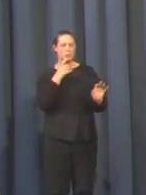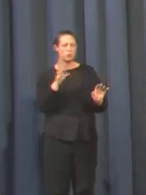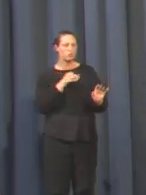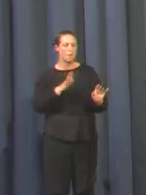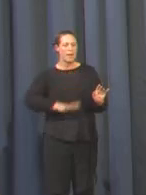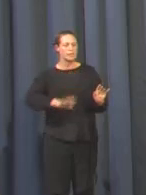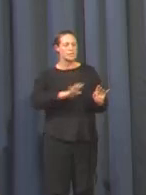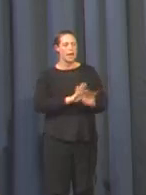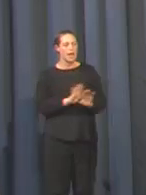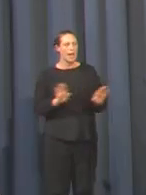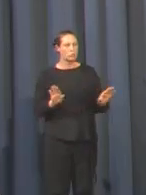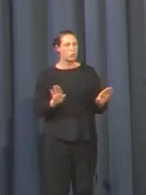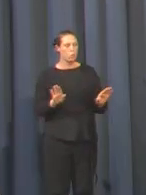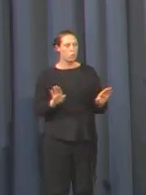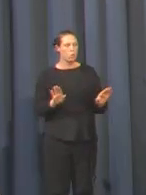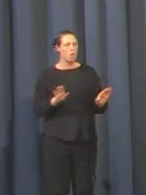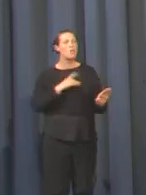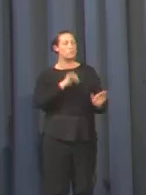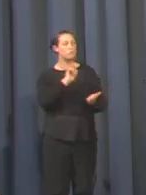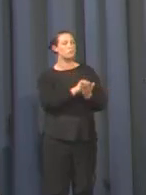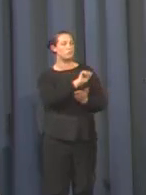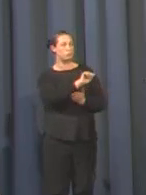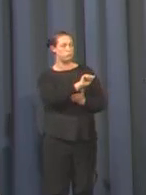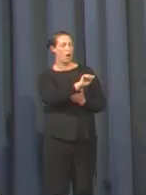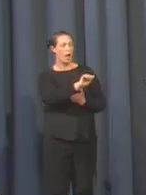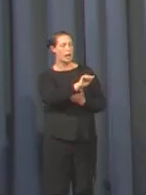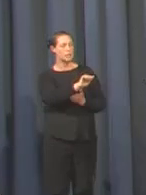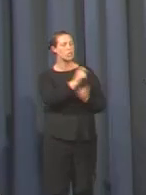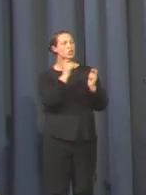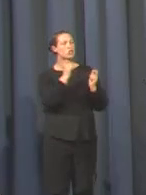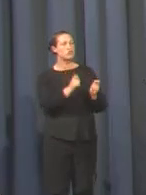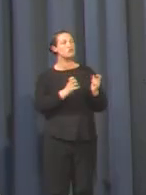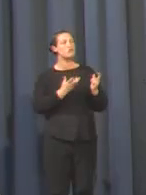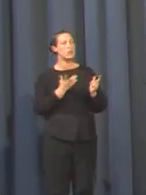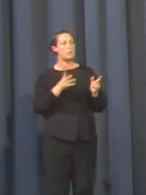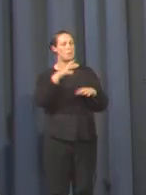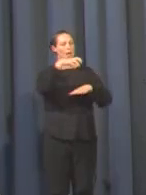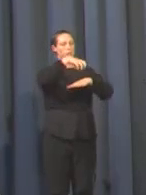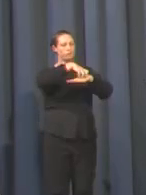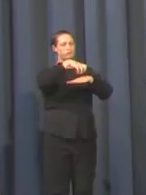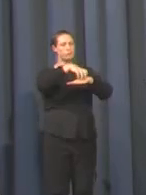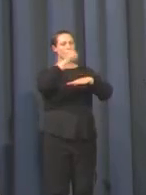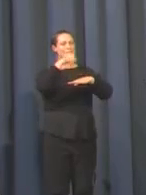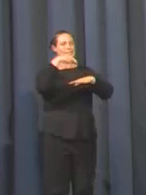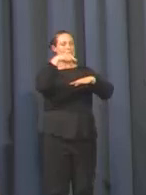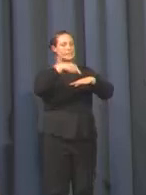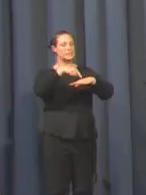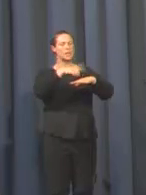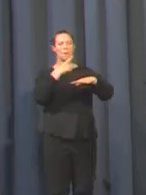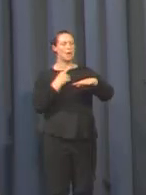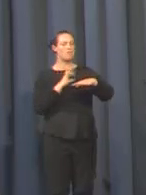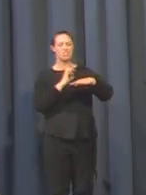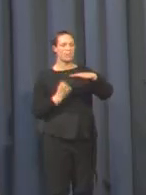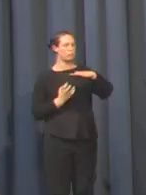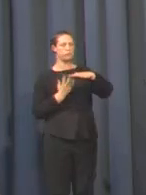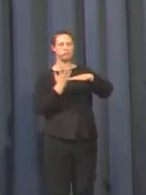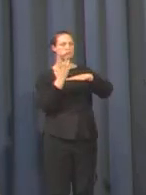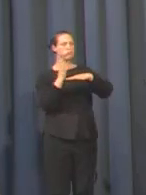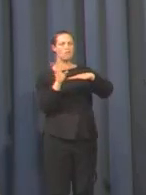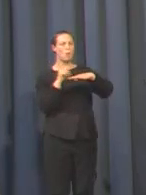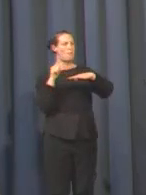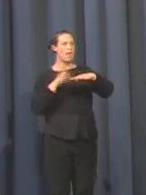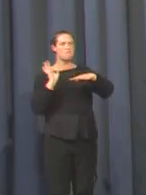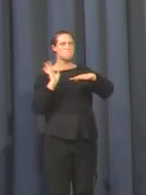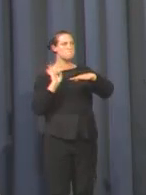site, and you are correct, the treatment plant is on top of it, but it's unlikely that we're getting any contamination from